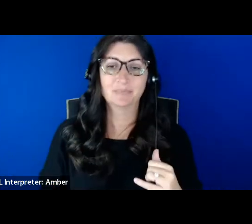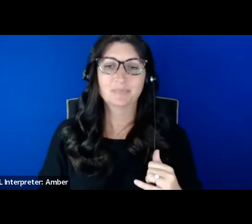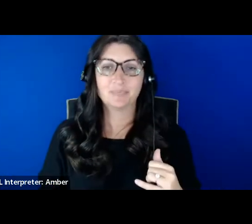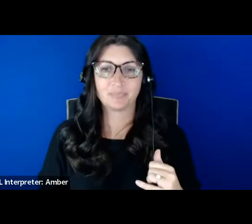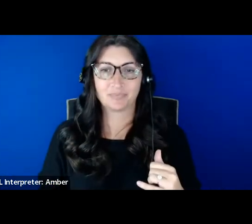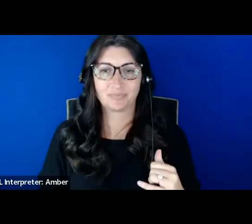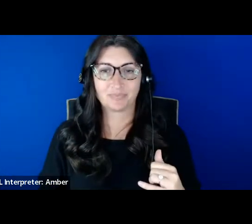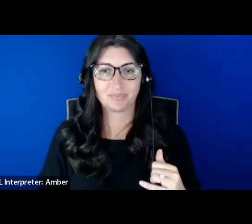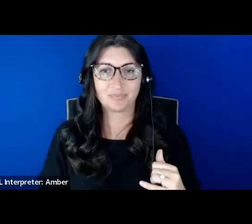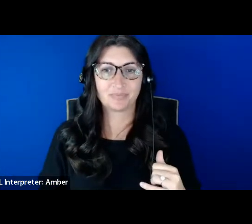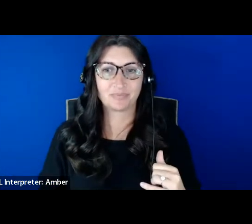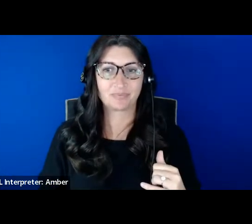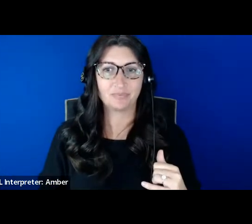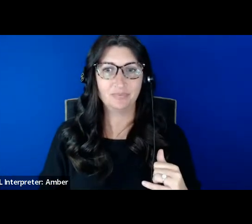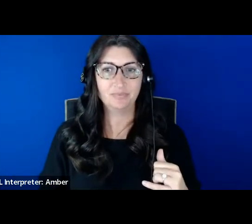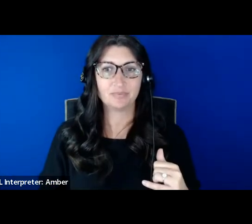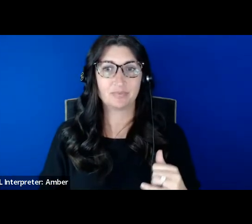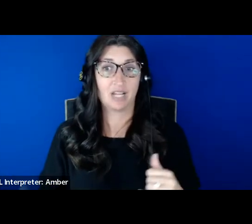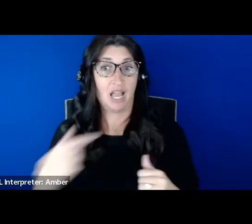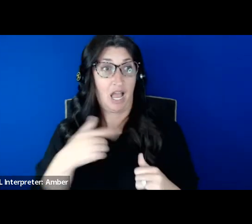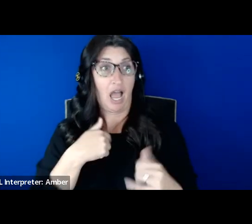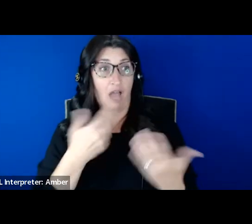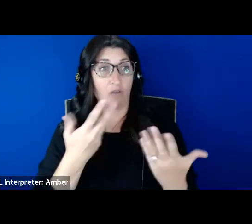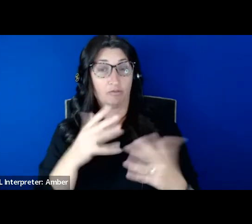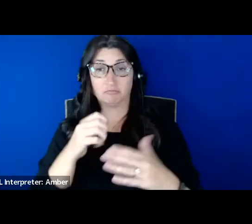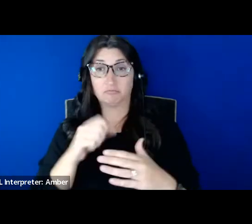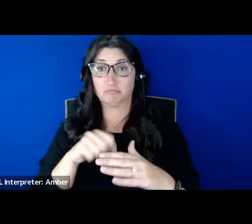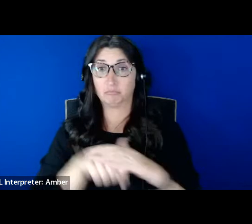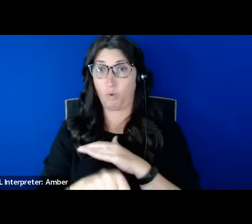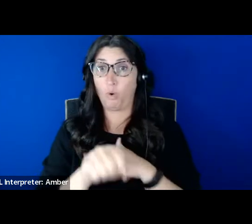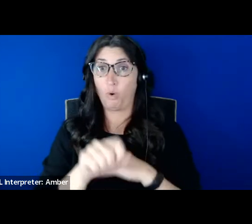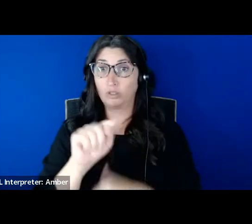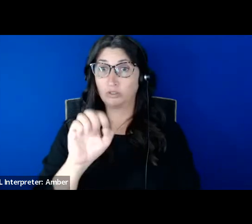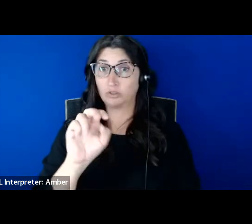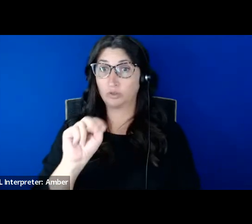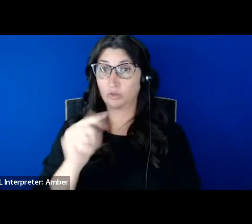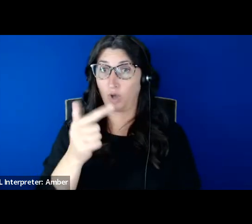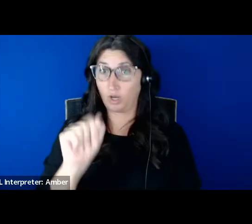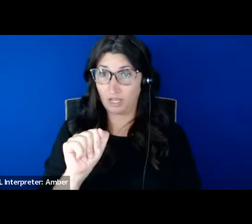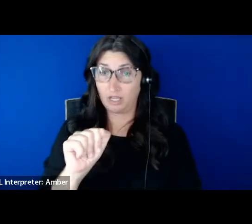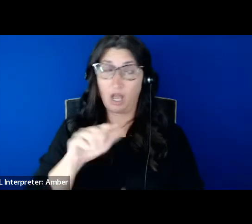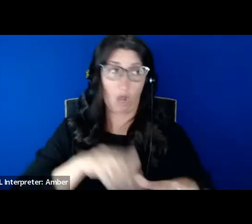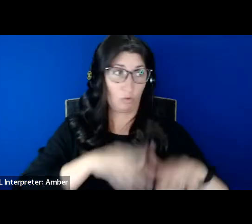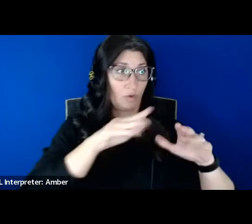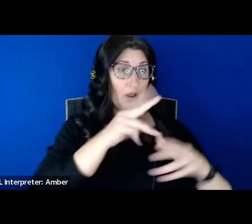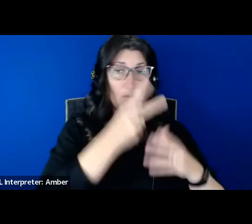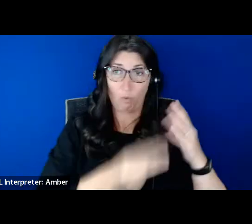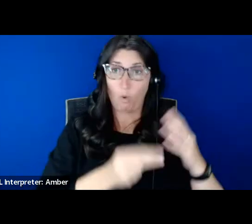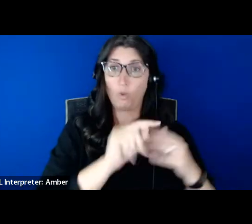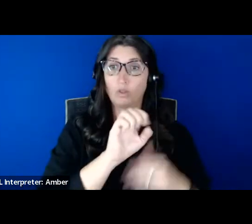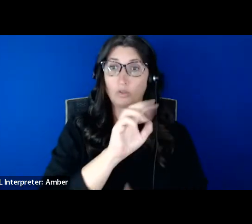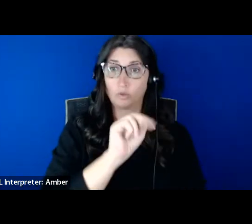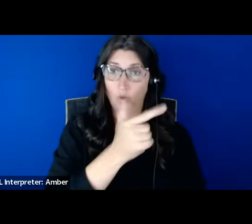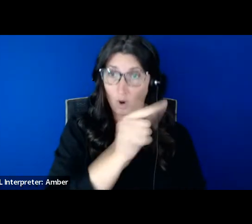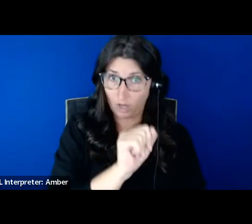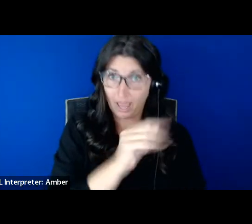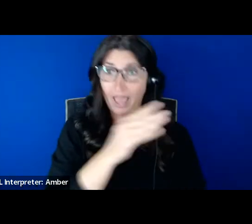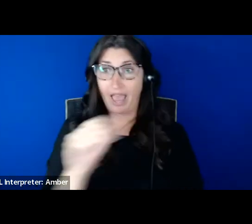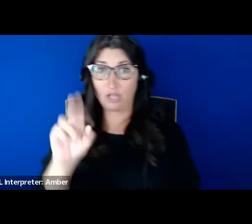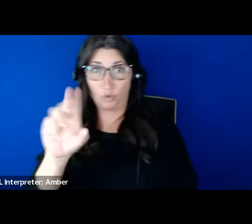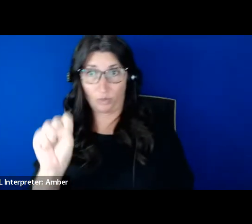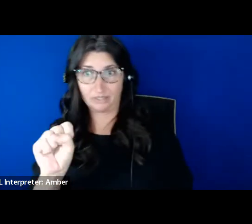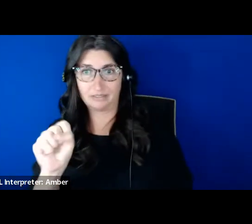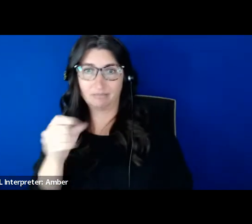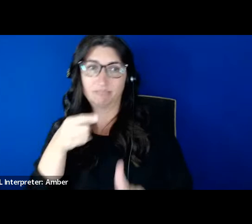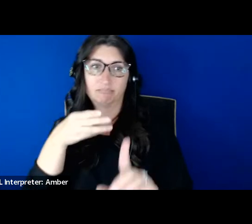As an individual. So I was born in Tonga, raised both in Tonga and the U.S., mainly in Salt Lake City